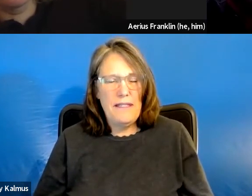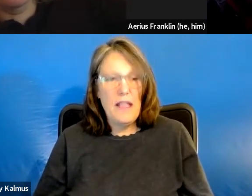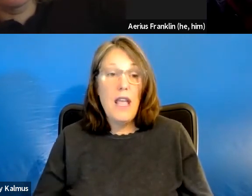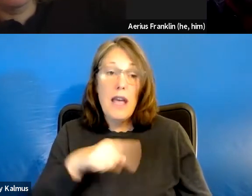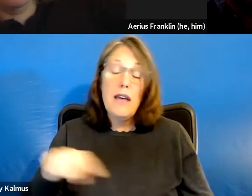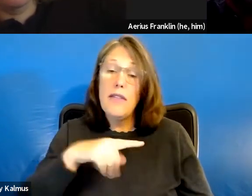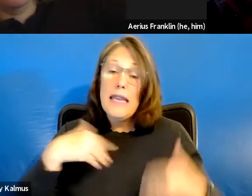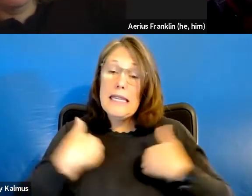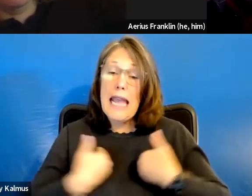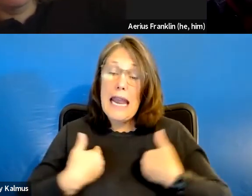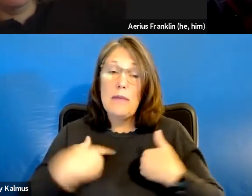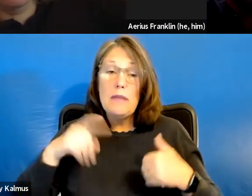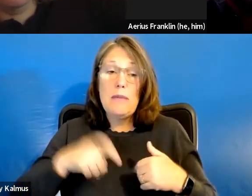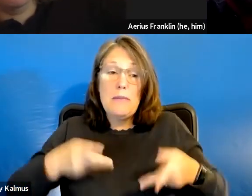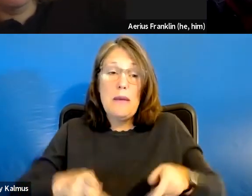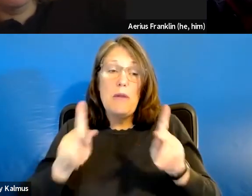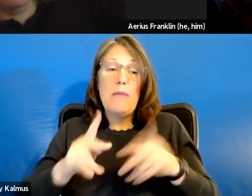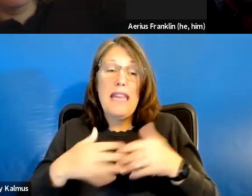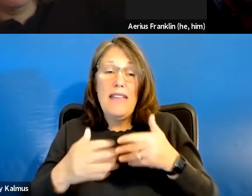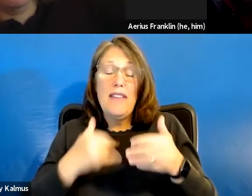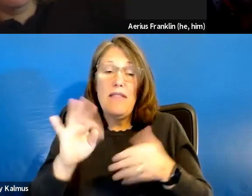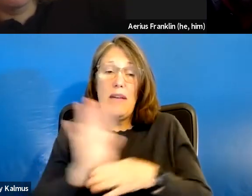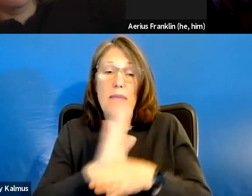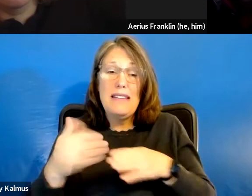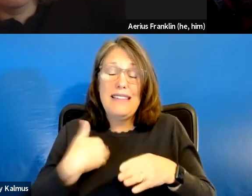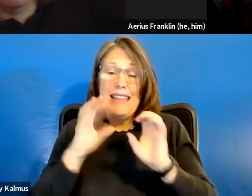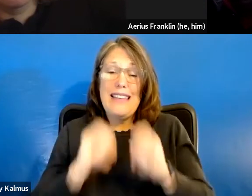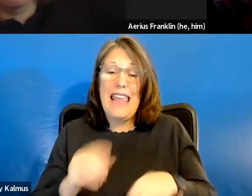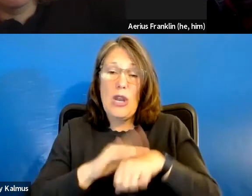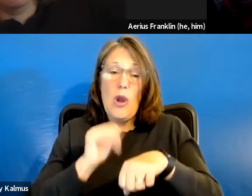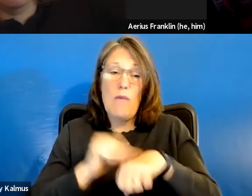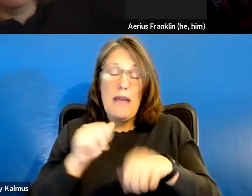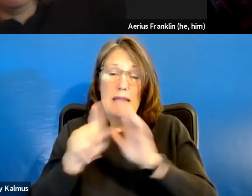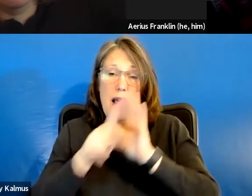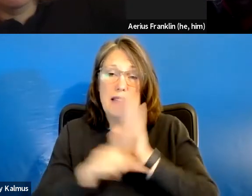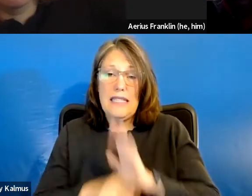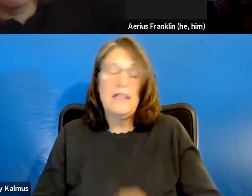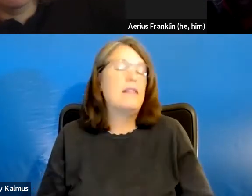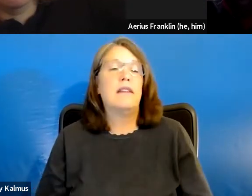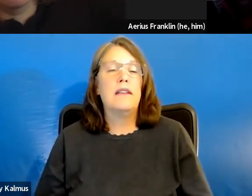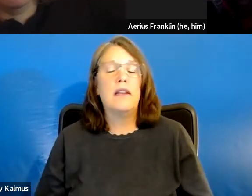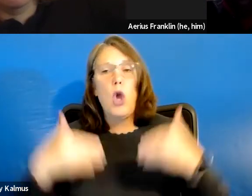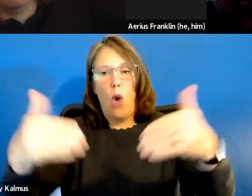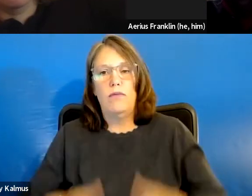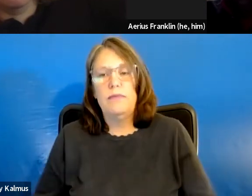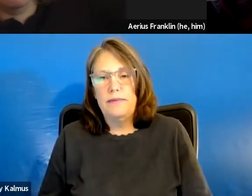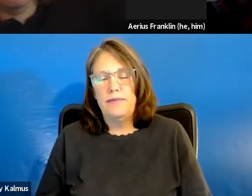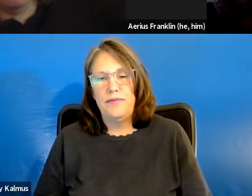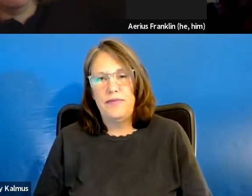These animals must be permitted even if a business has a no pets policy. Go.